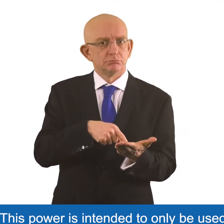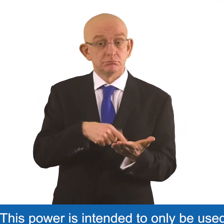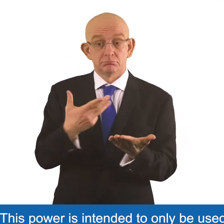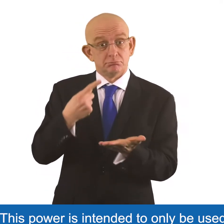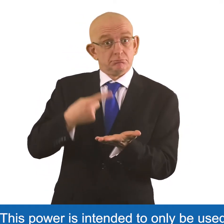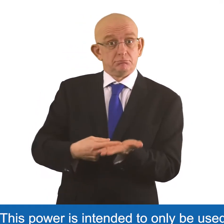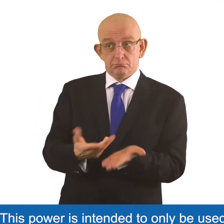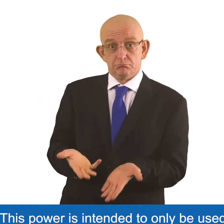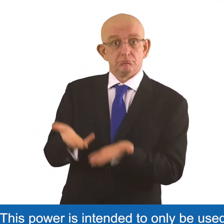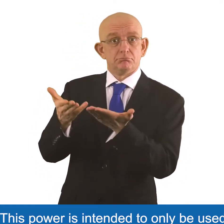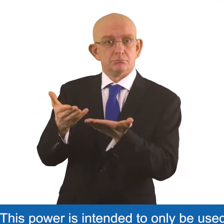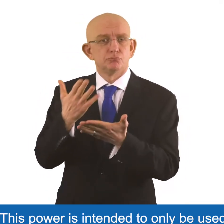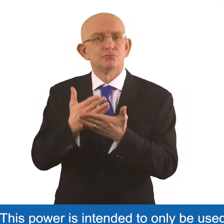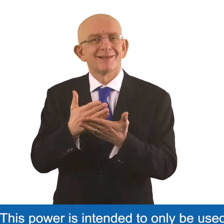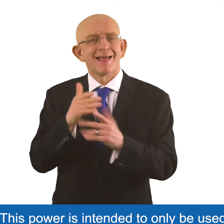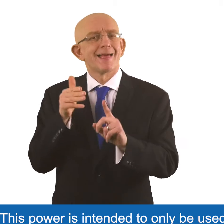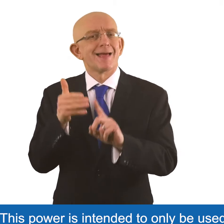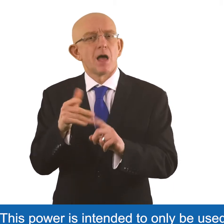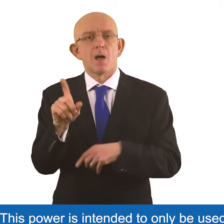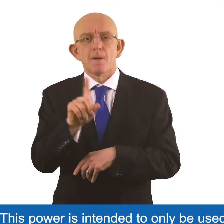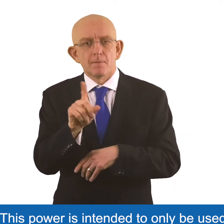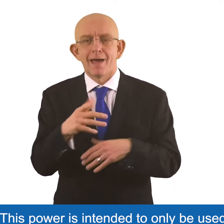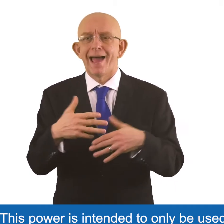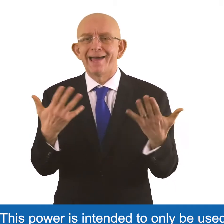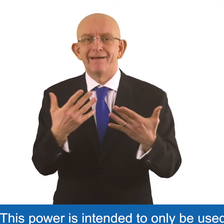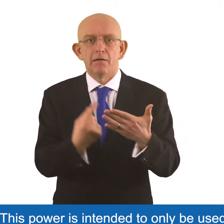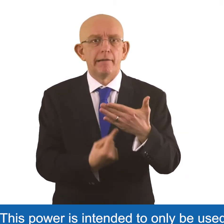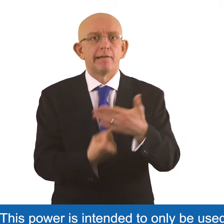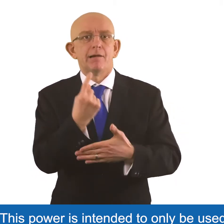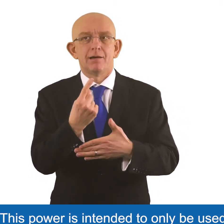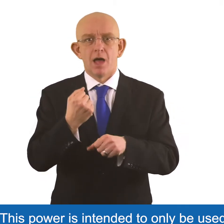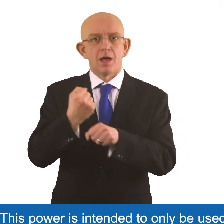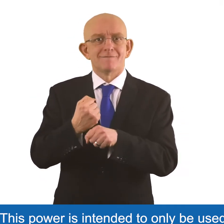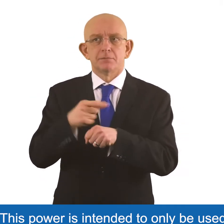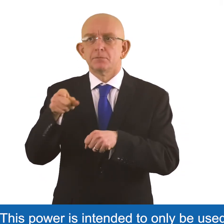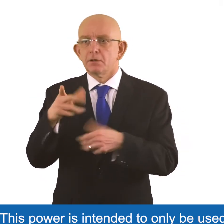This power is intended to only be used where there are machinery of government changes